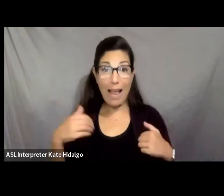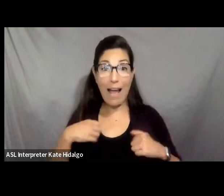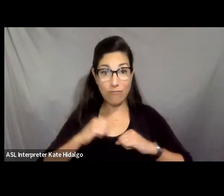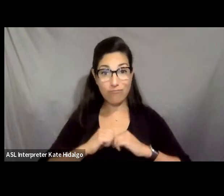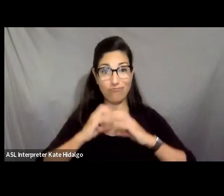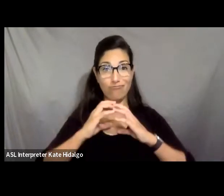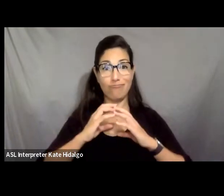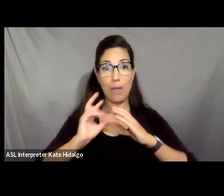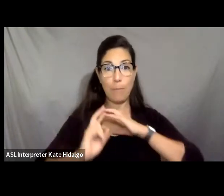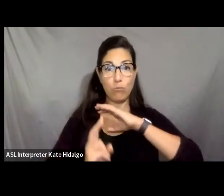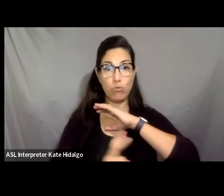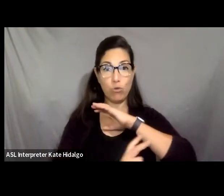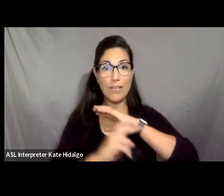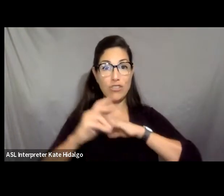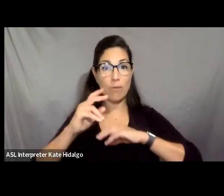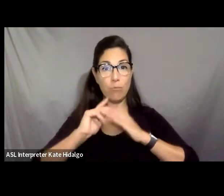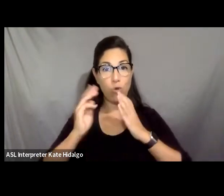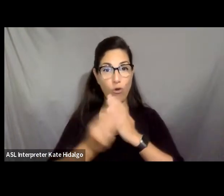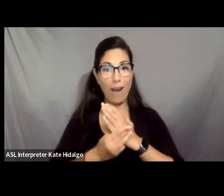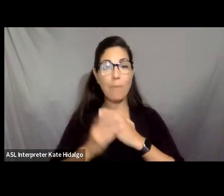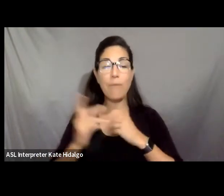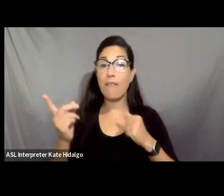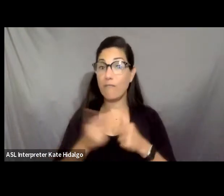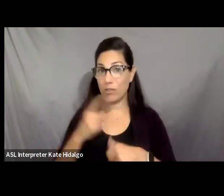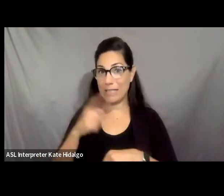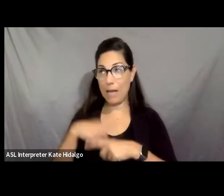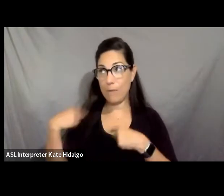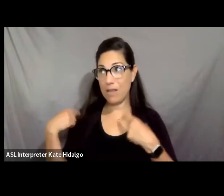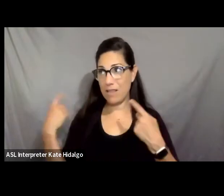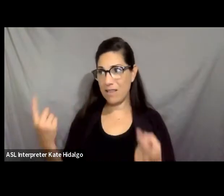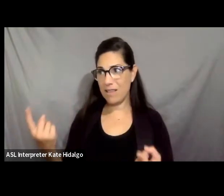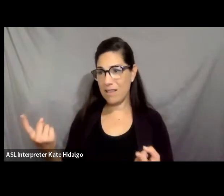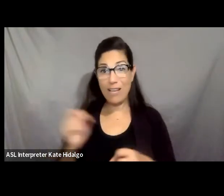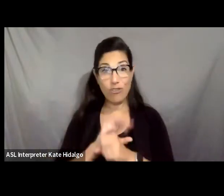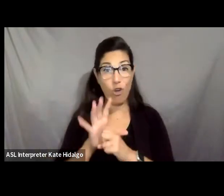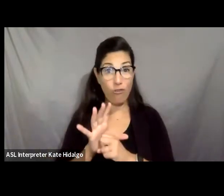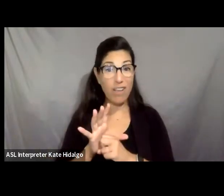bridge program that I think was the first time since